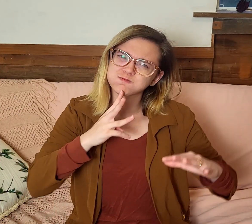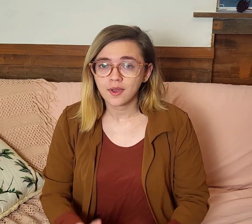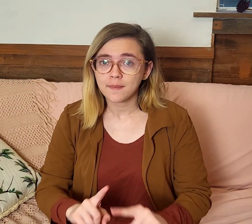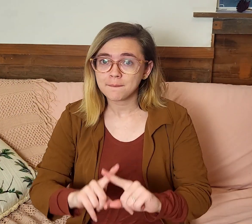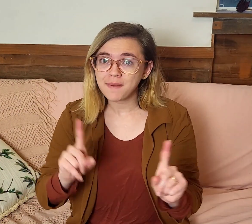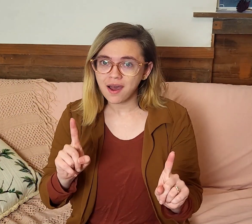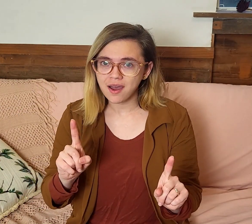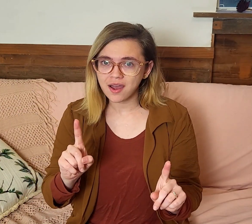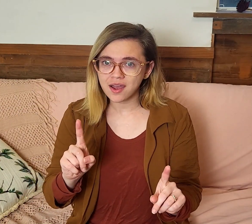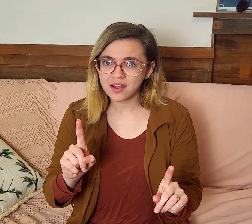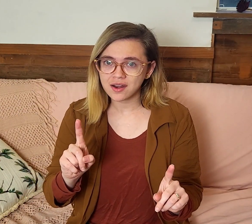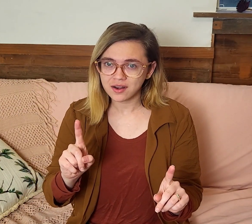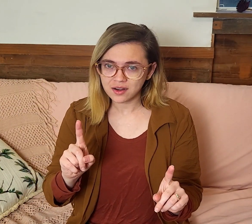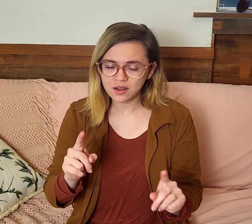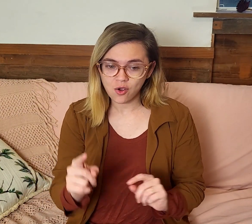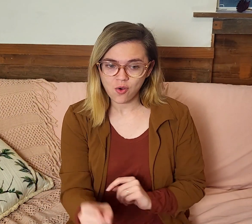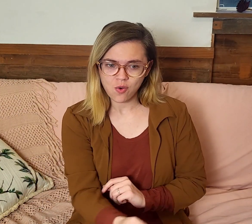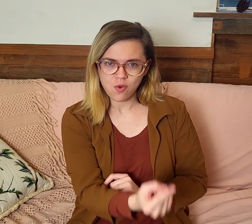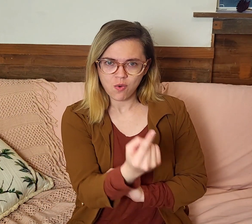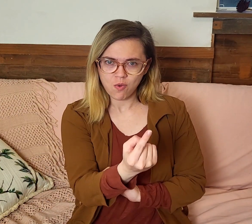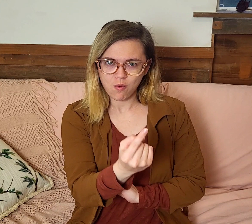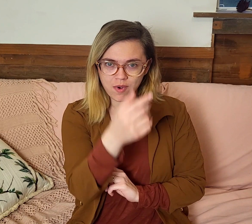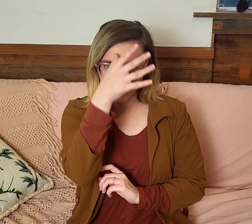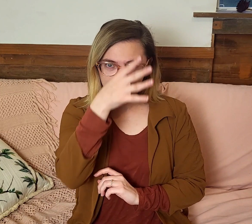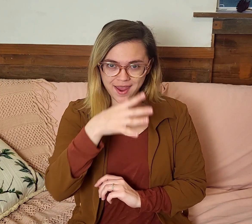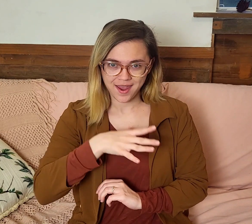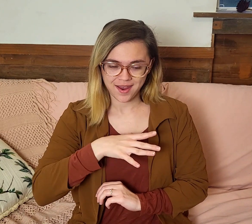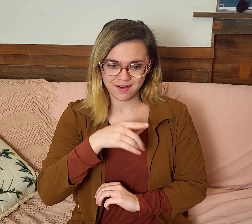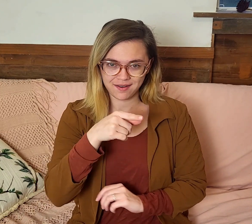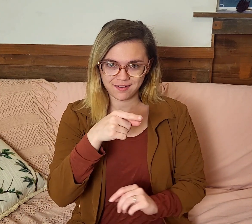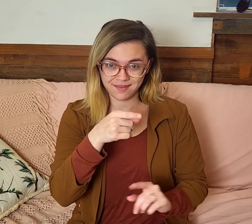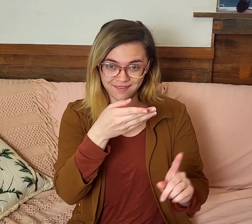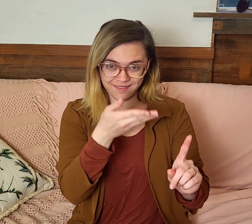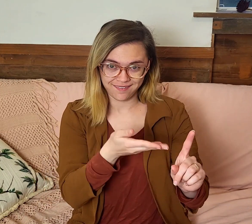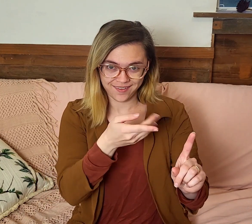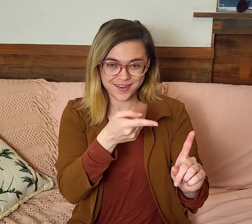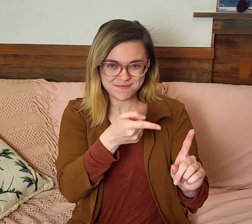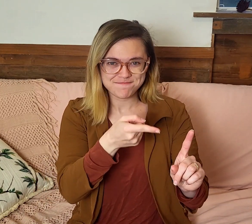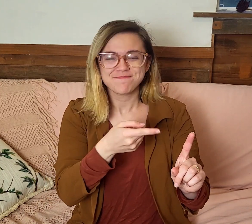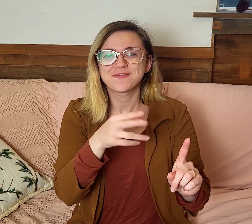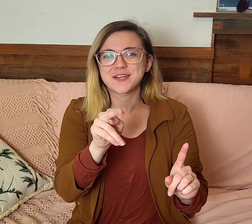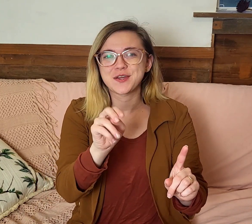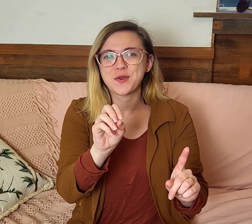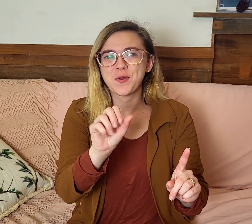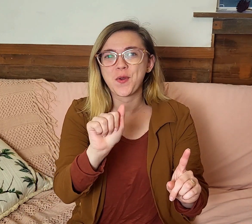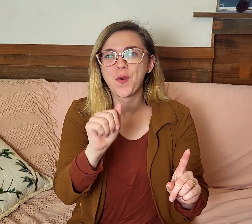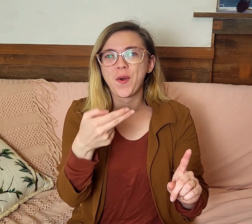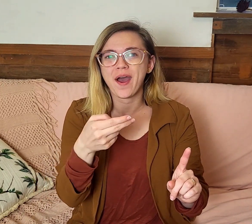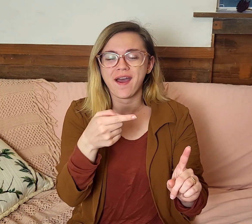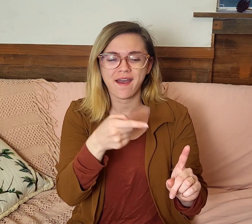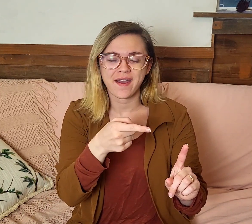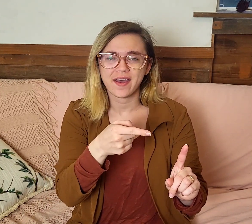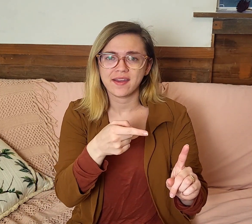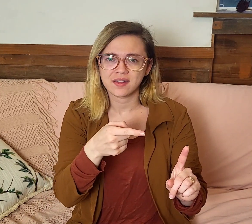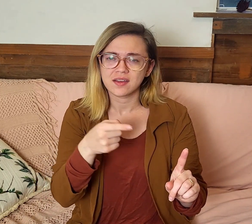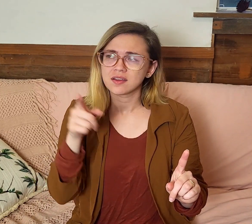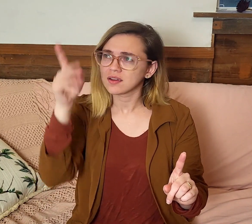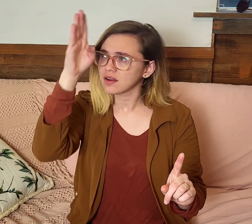earth. But there was one man, and this man was named Noah. And God